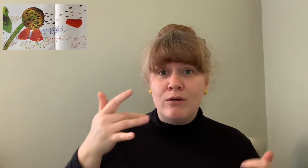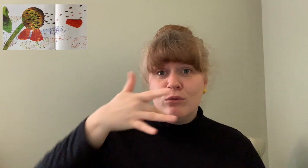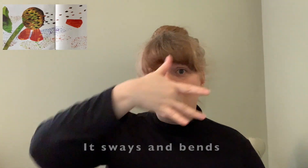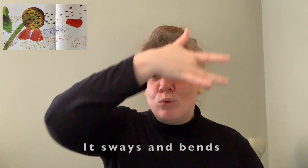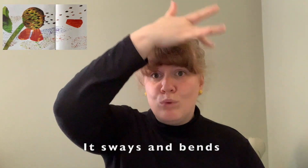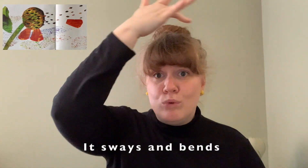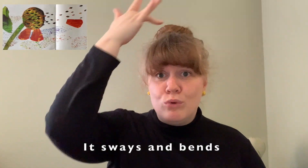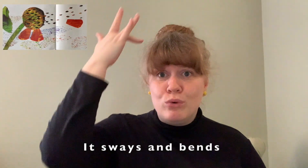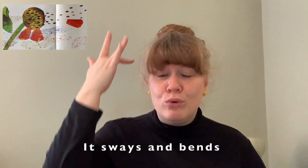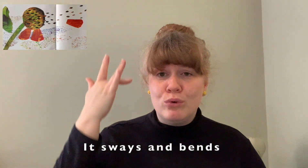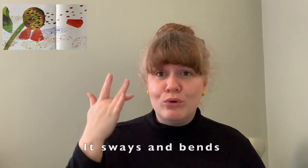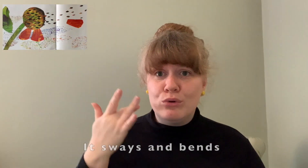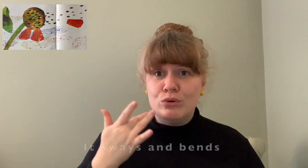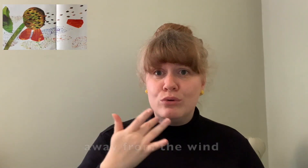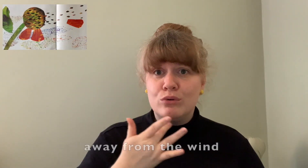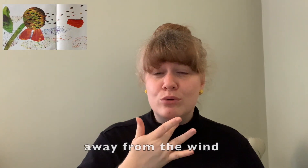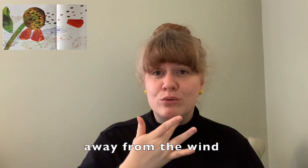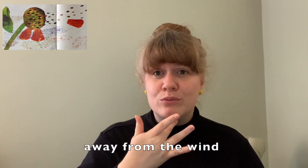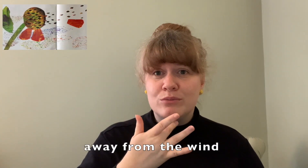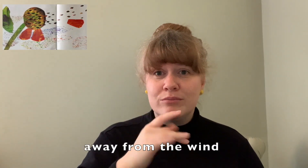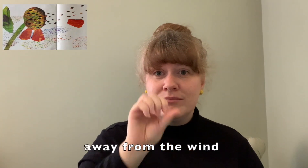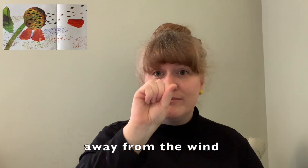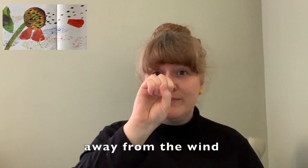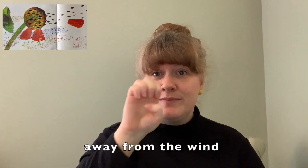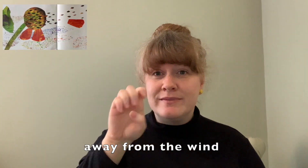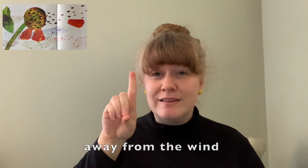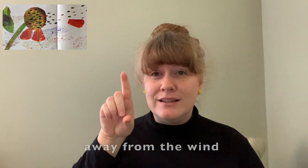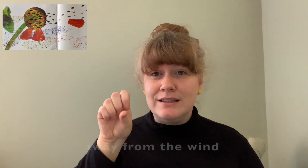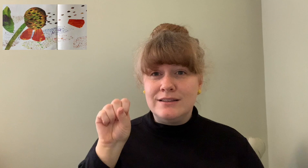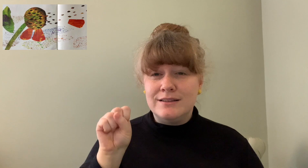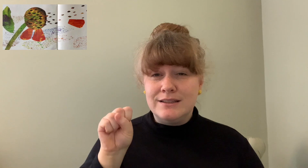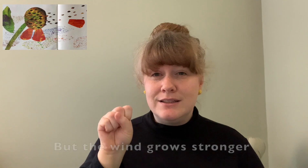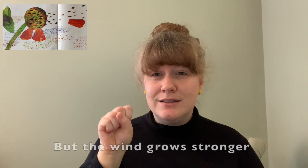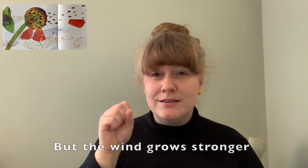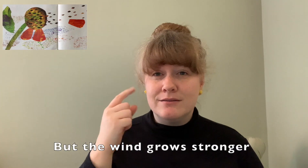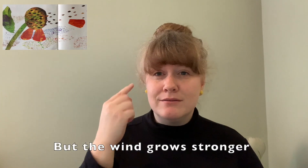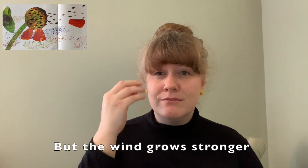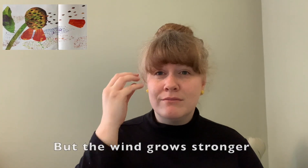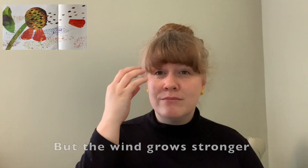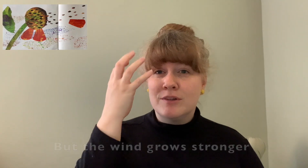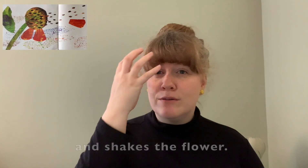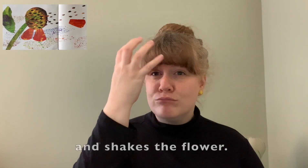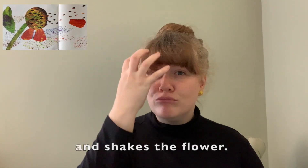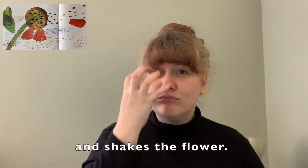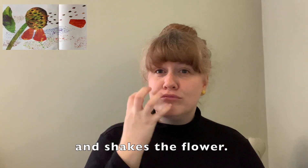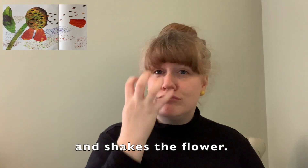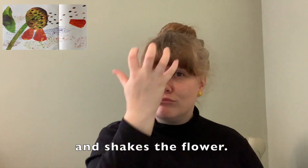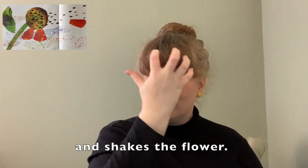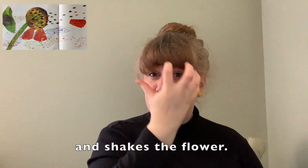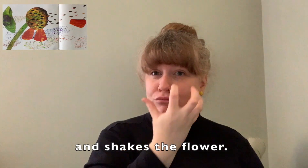It sways and bends away from the wind. But the wind grows stronger and shakes the